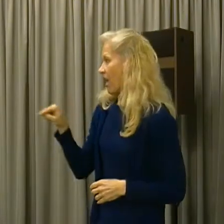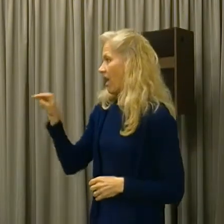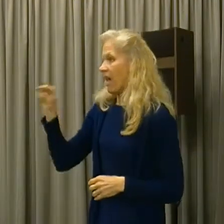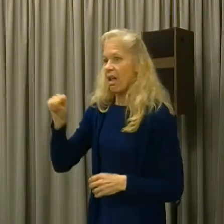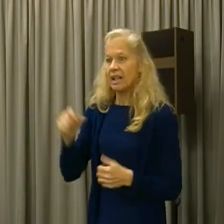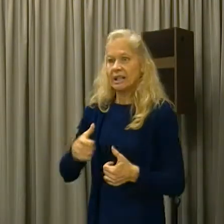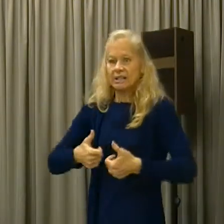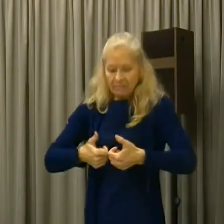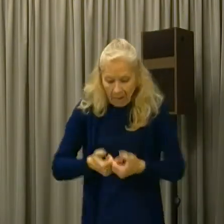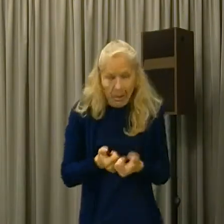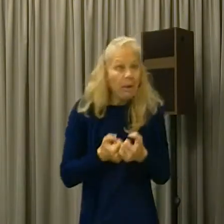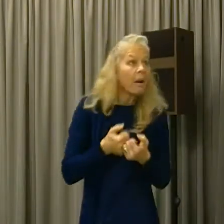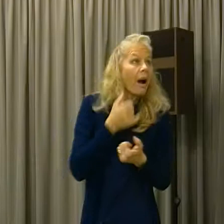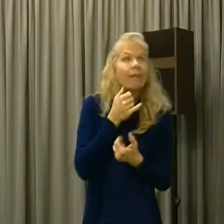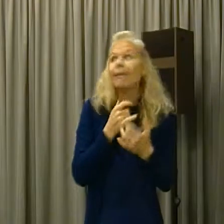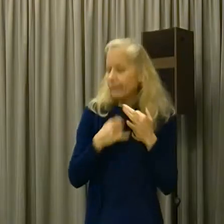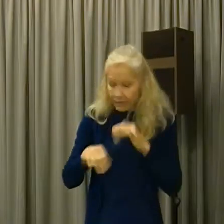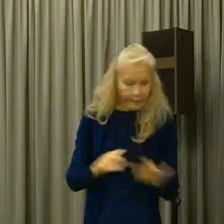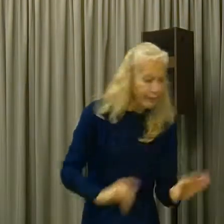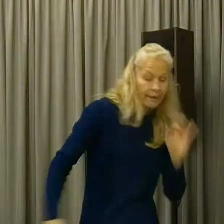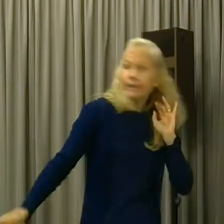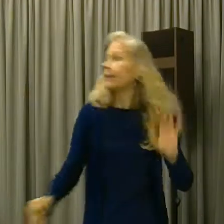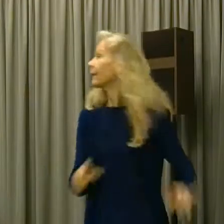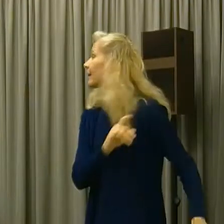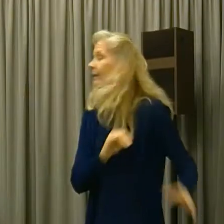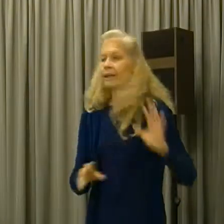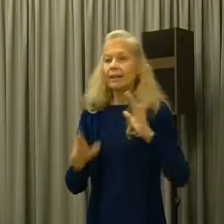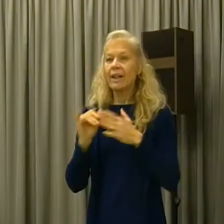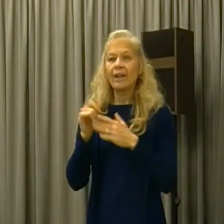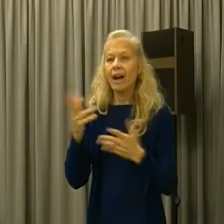drinking, but by wrong thinking.